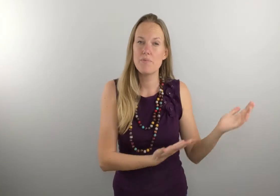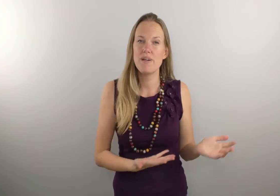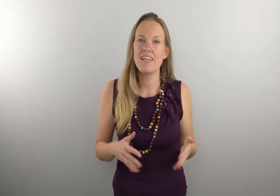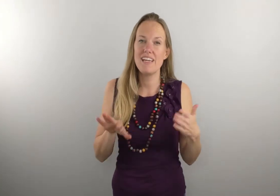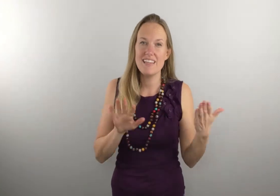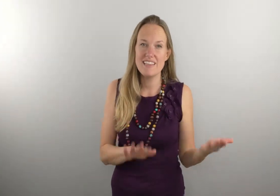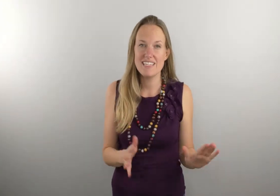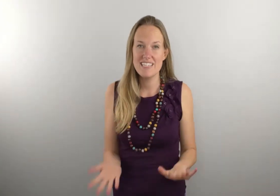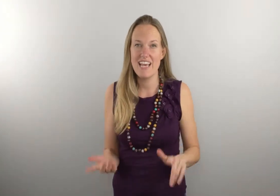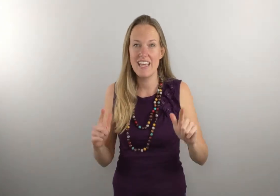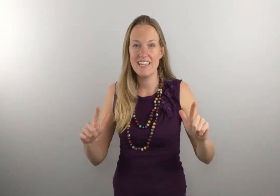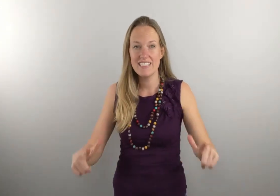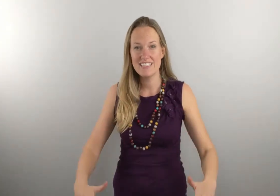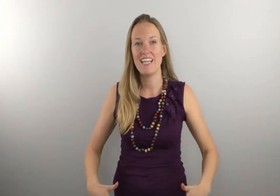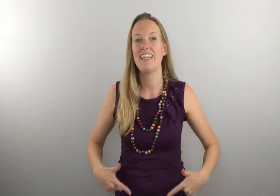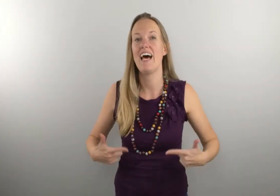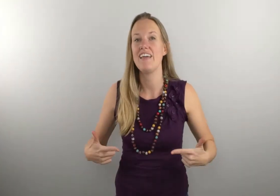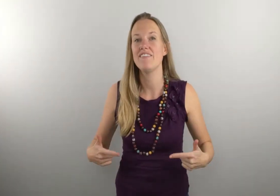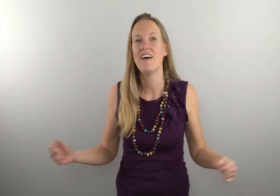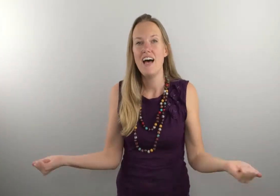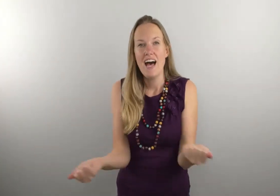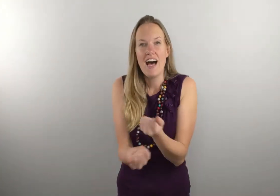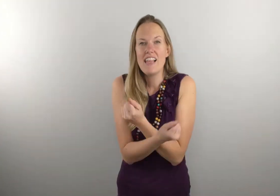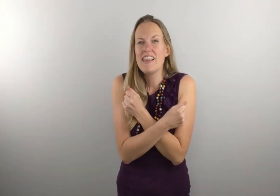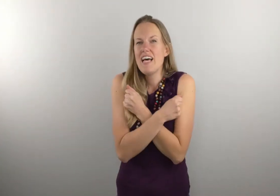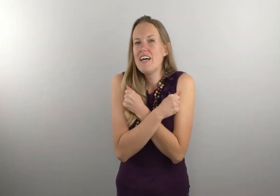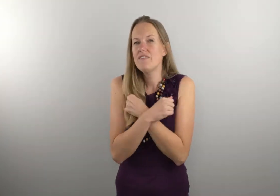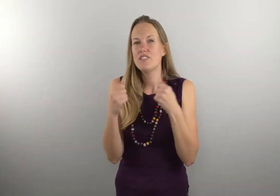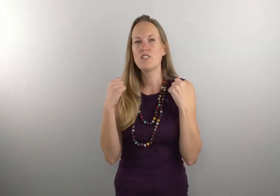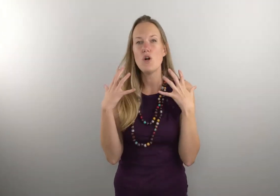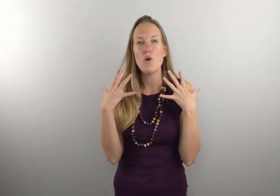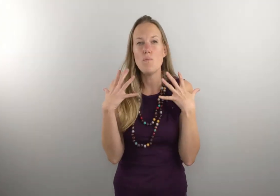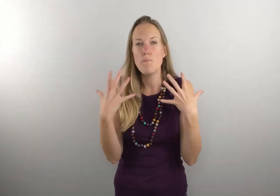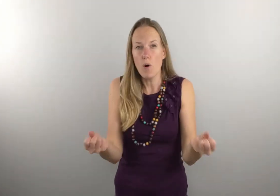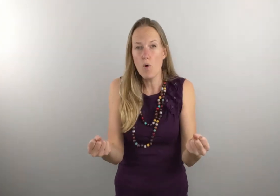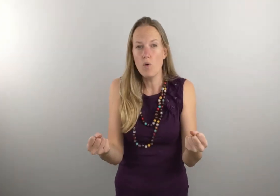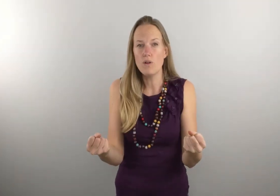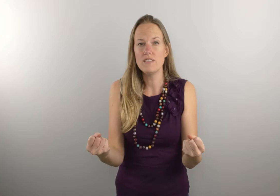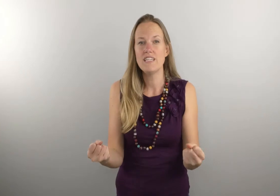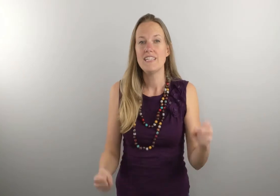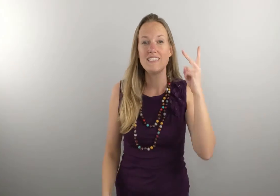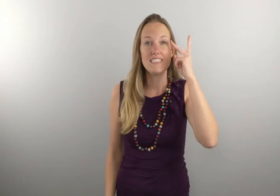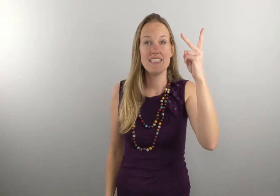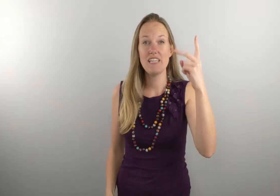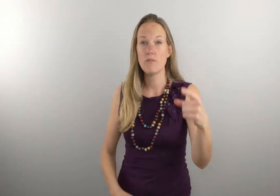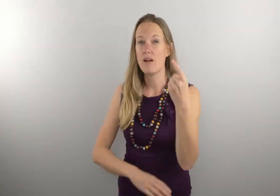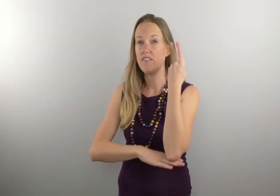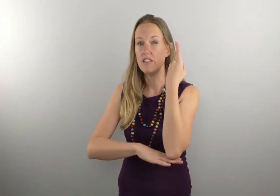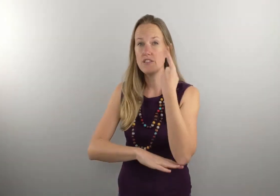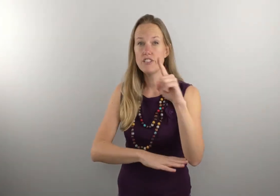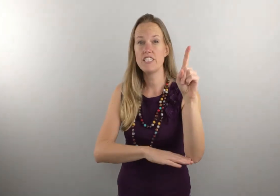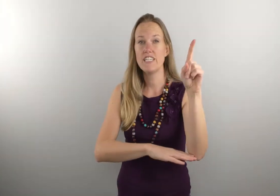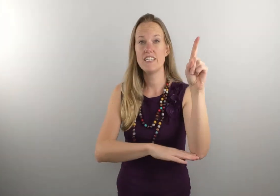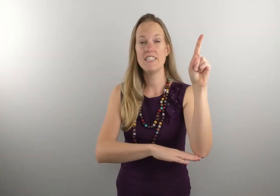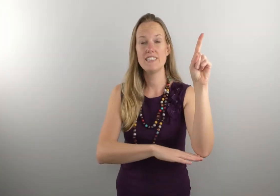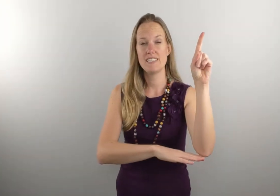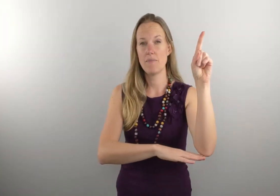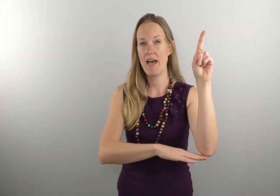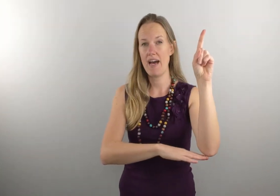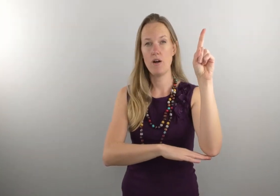bring the dead to life. A love so bold to see a revolution somehow. We're